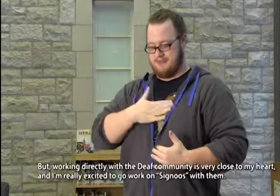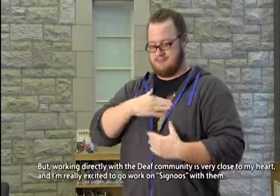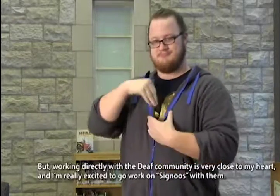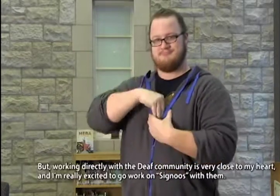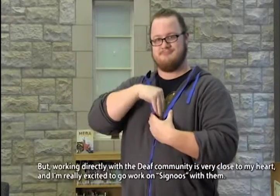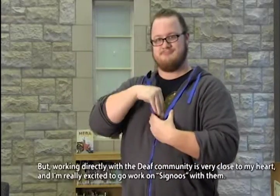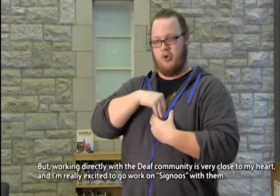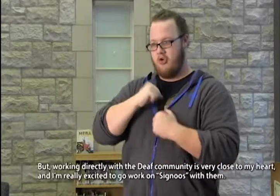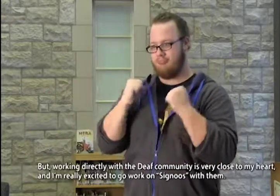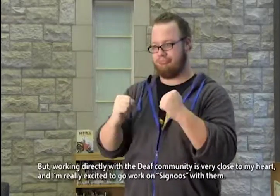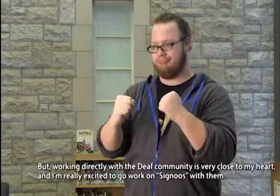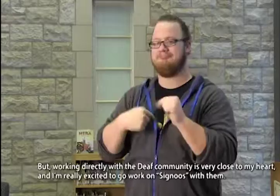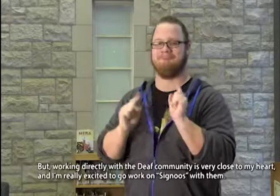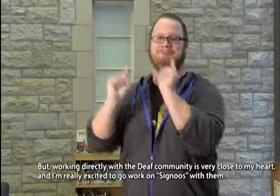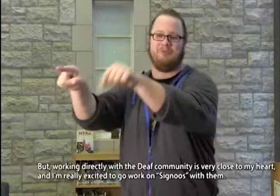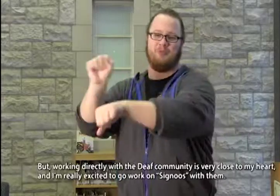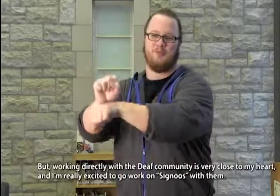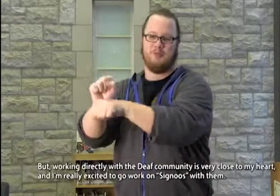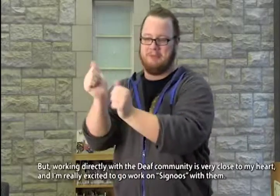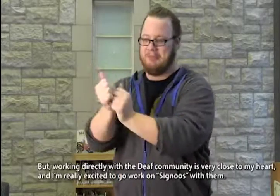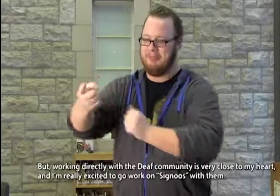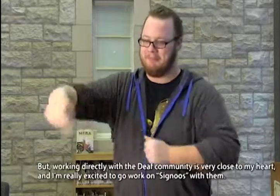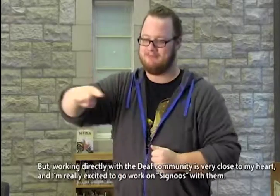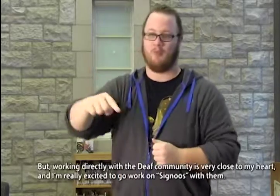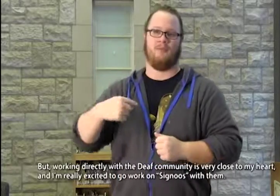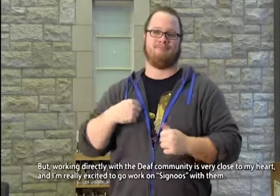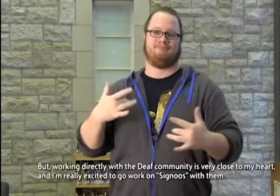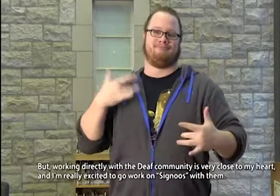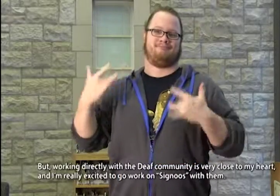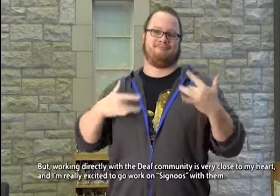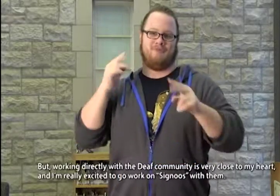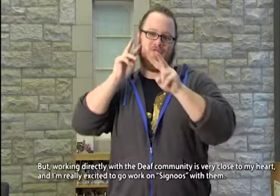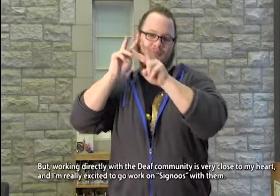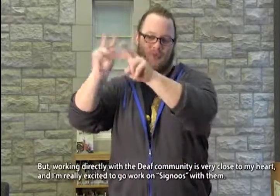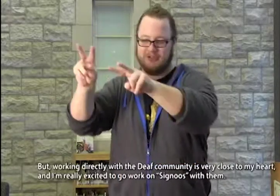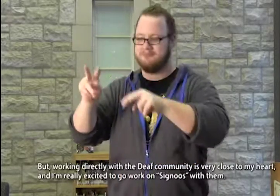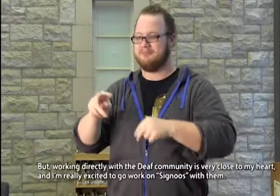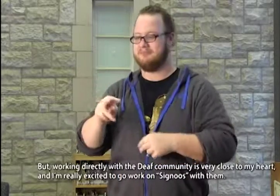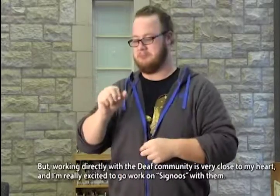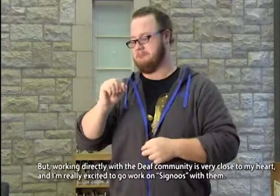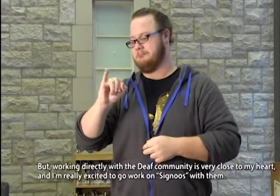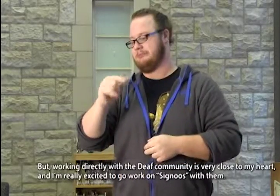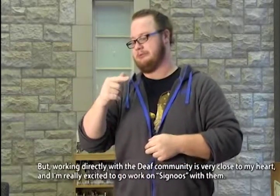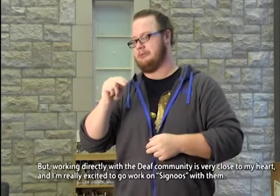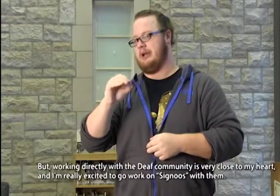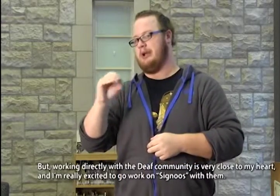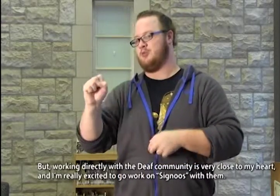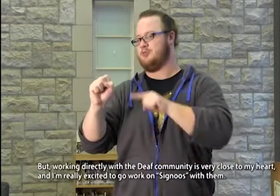with the deaf community is very close to my heart. I'm really excited to go work on Sinus with them.